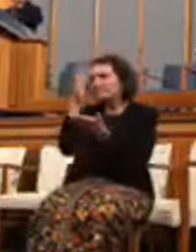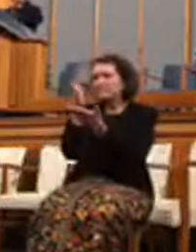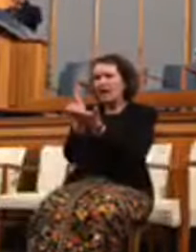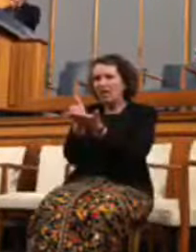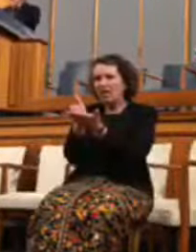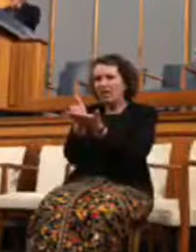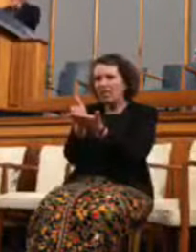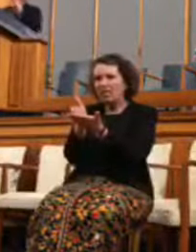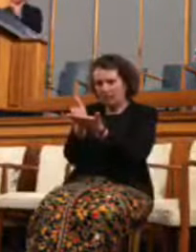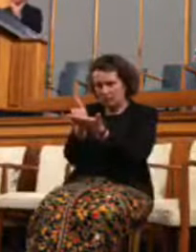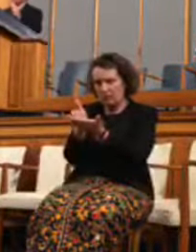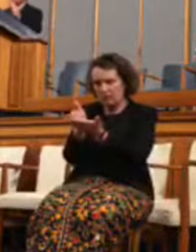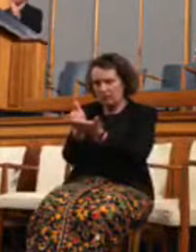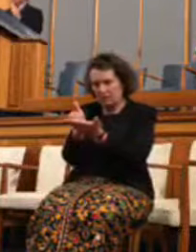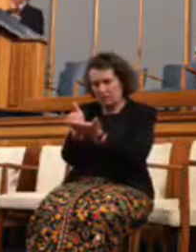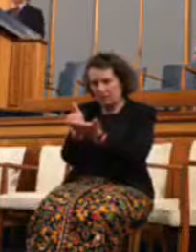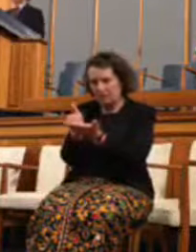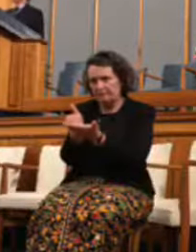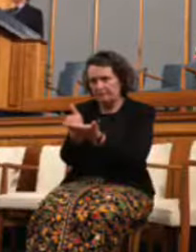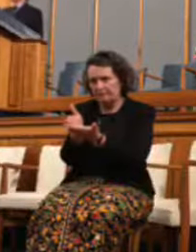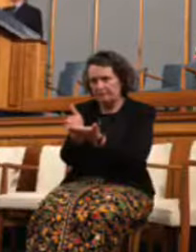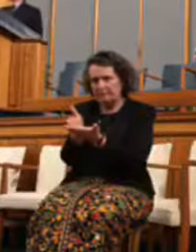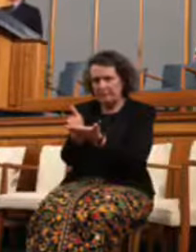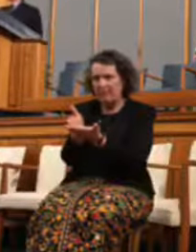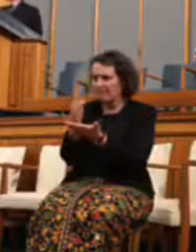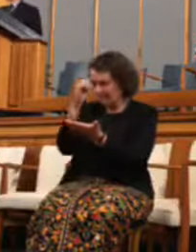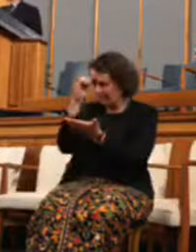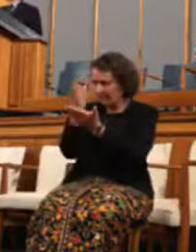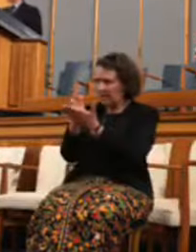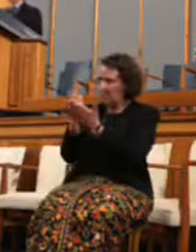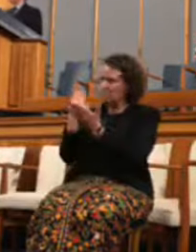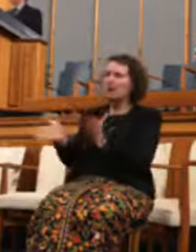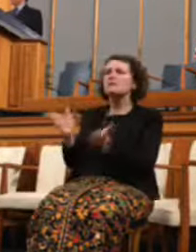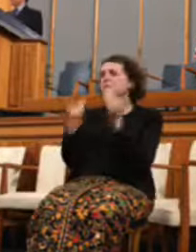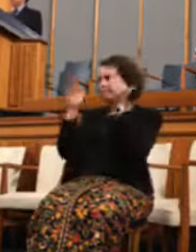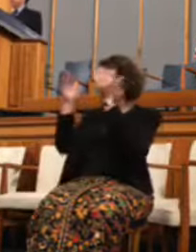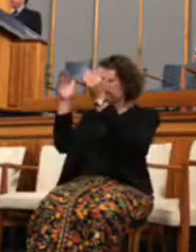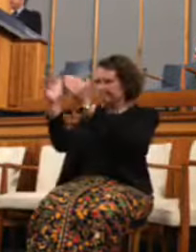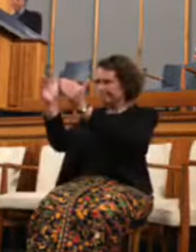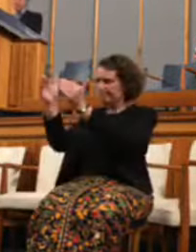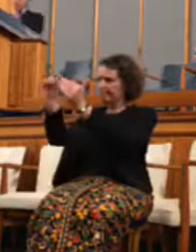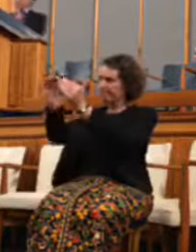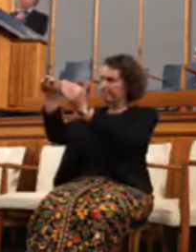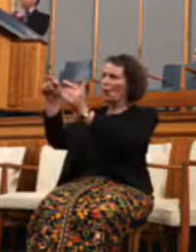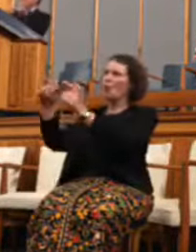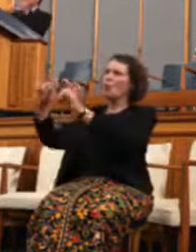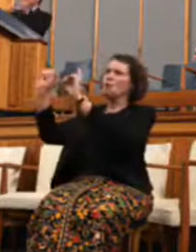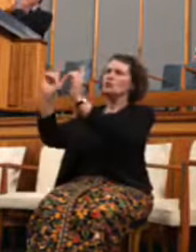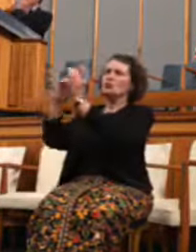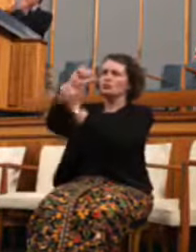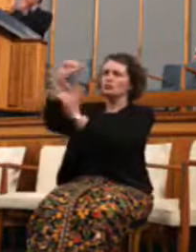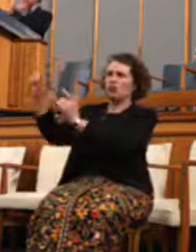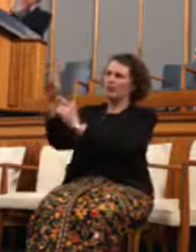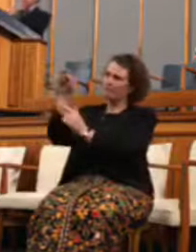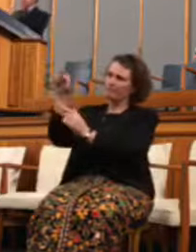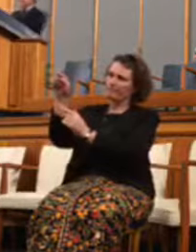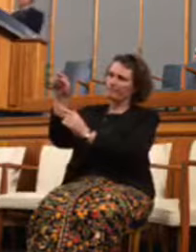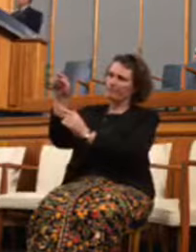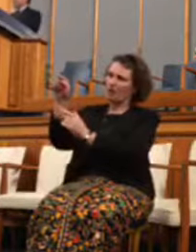must direct you and me to the person of the Lord Jesus Christ again. You see, repentance towards